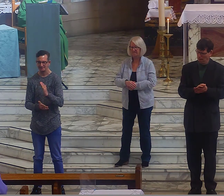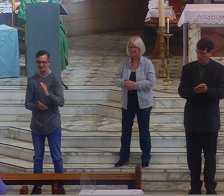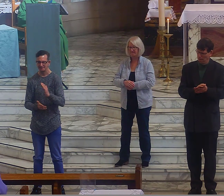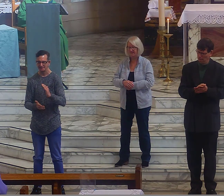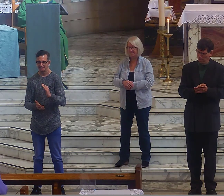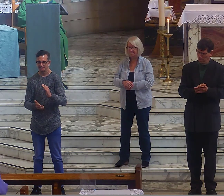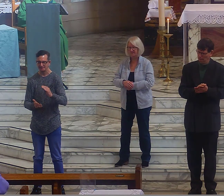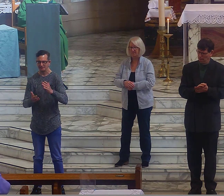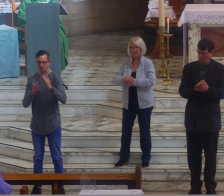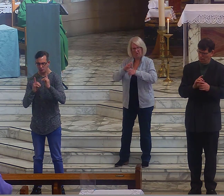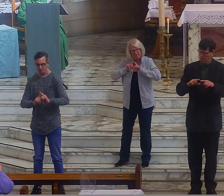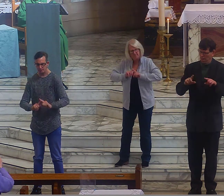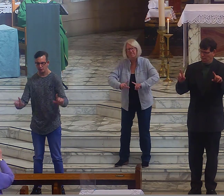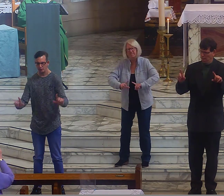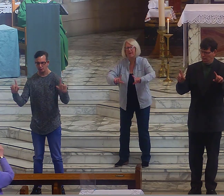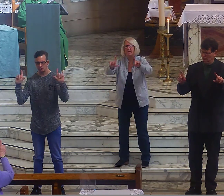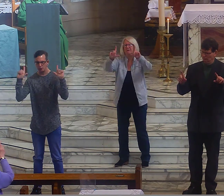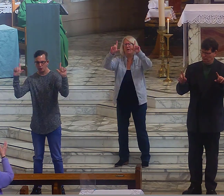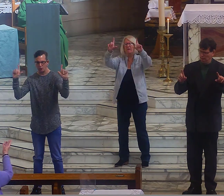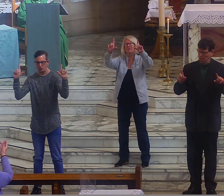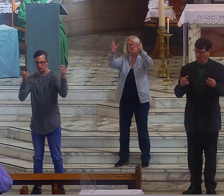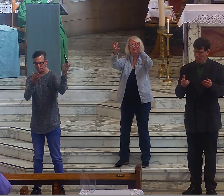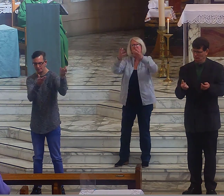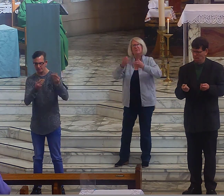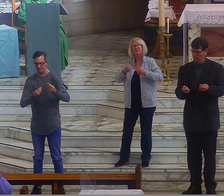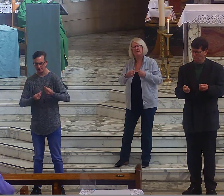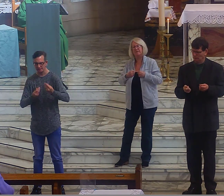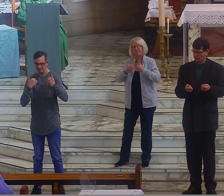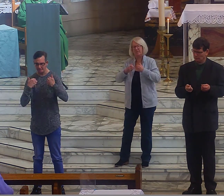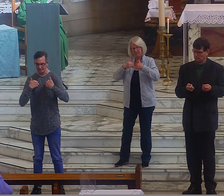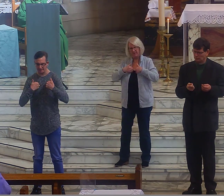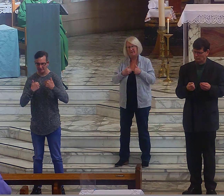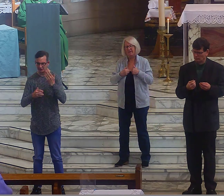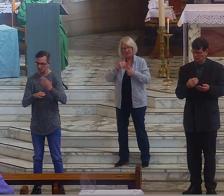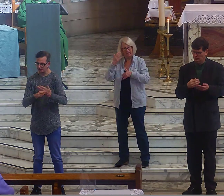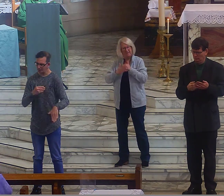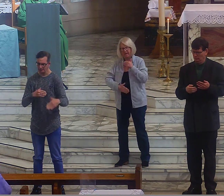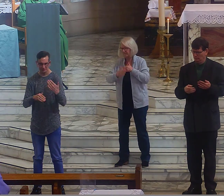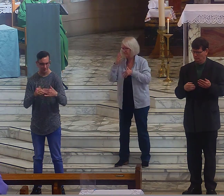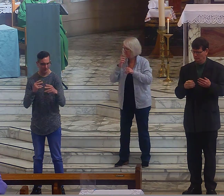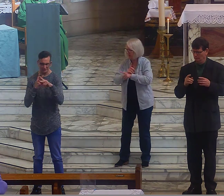O Master, grant that I may never